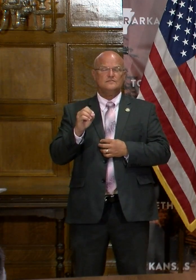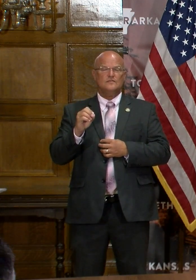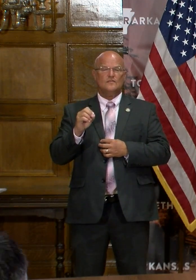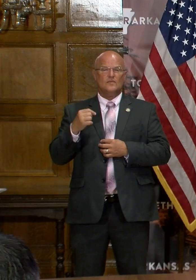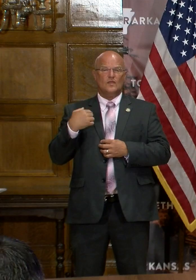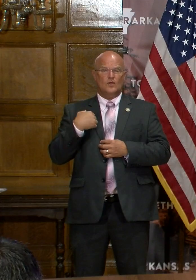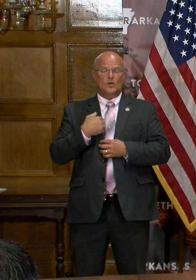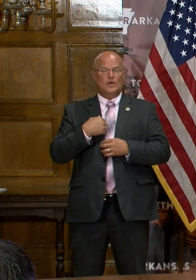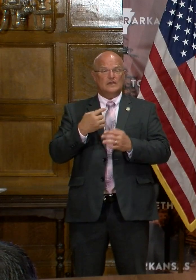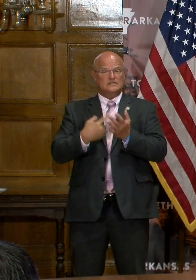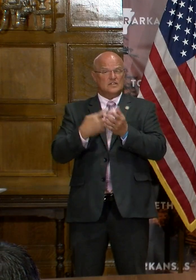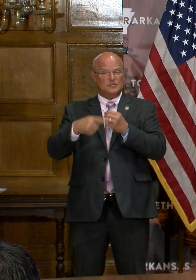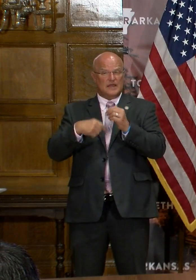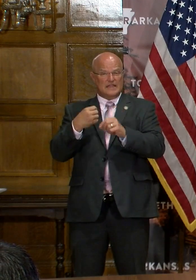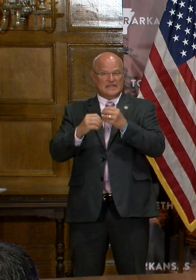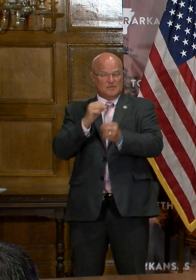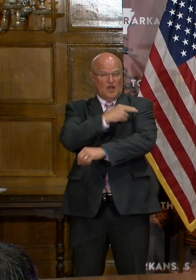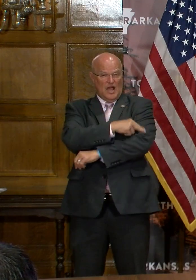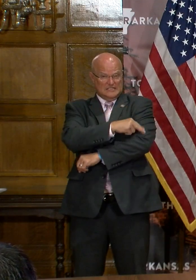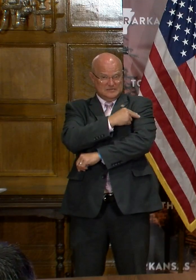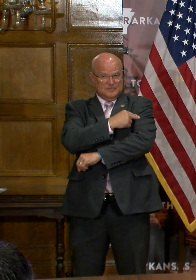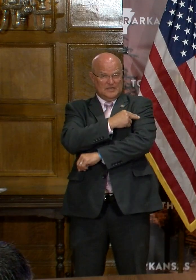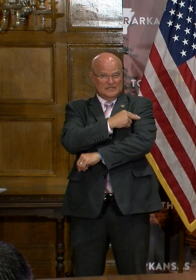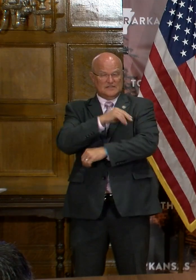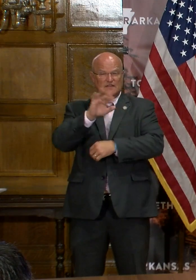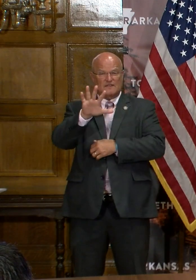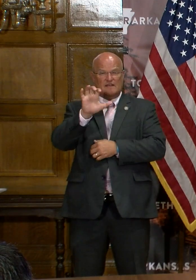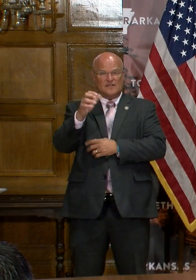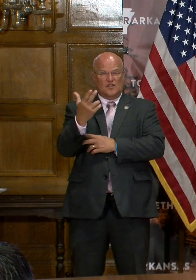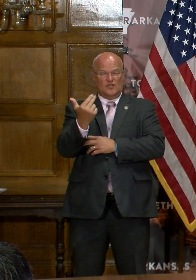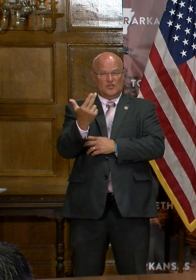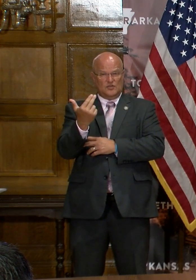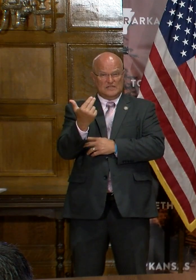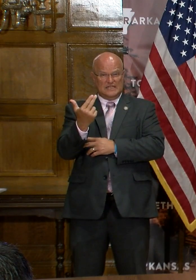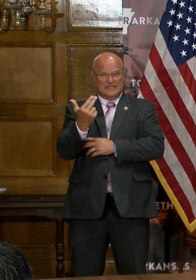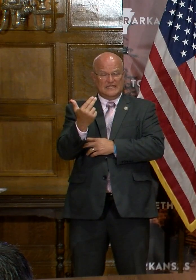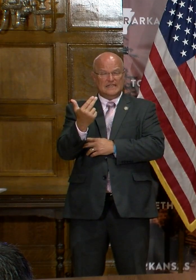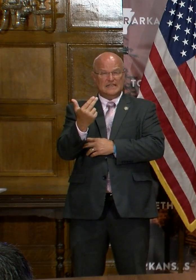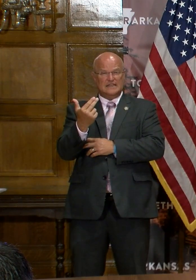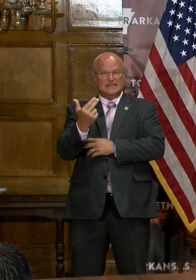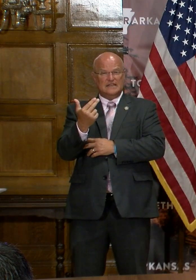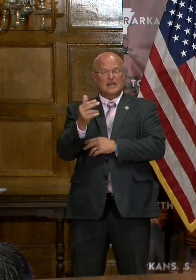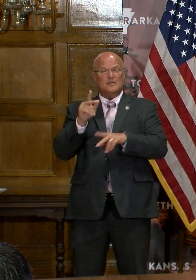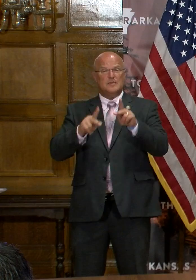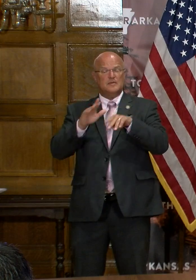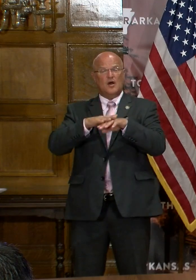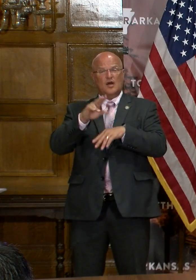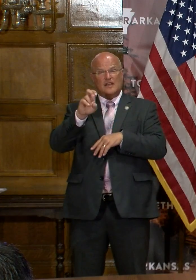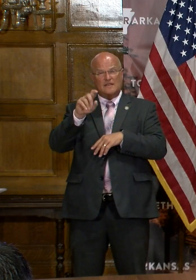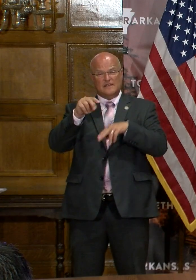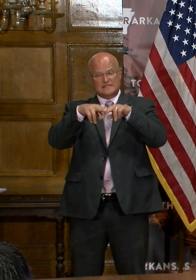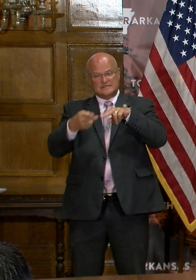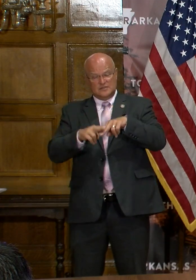We talked about the number of hospitalized individuals at 513. The individuals on a ventilator